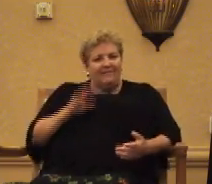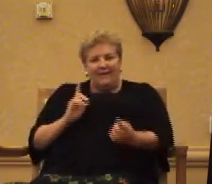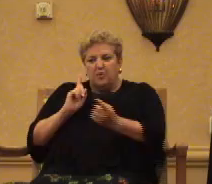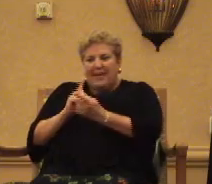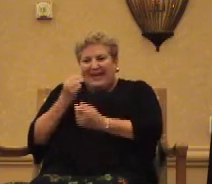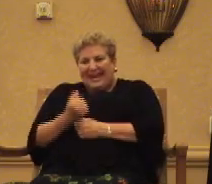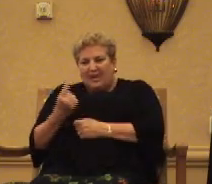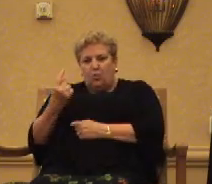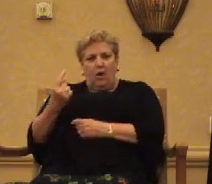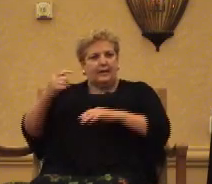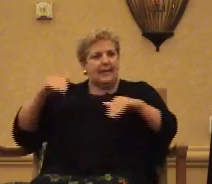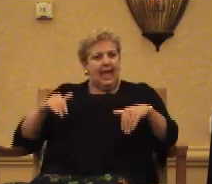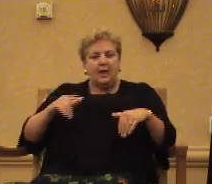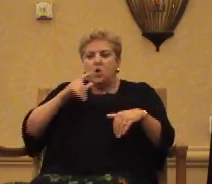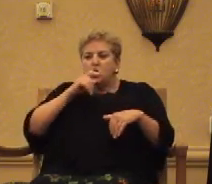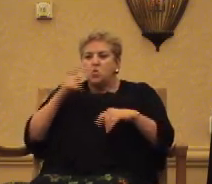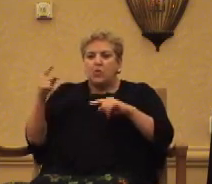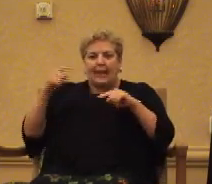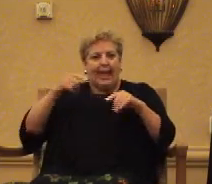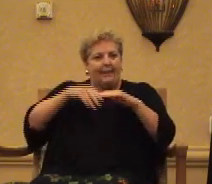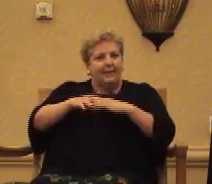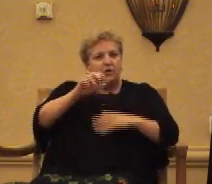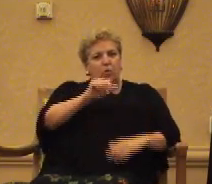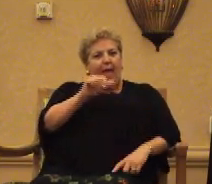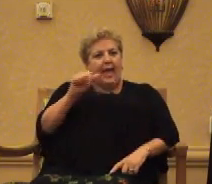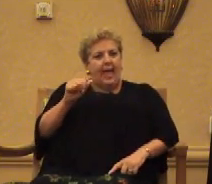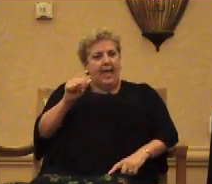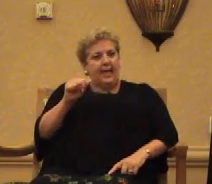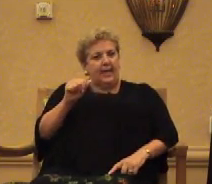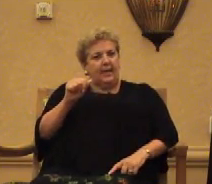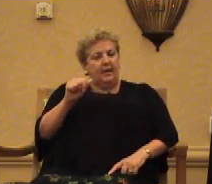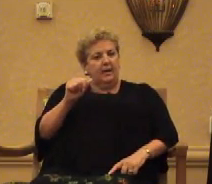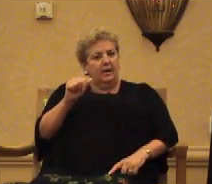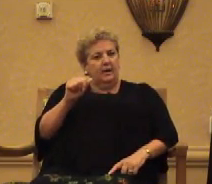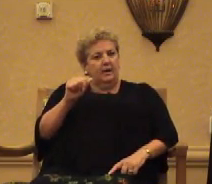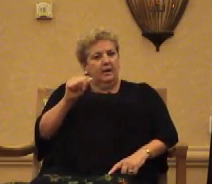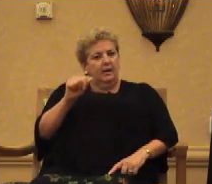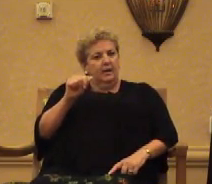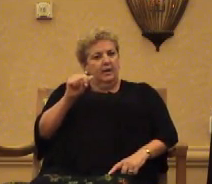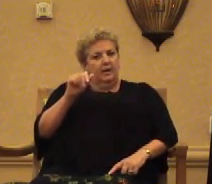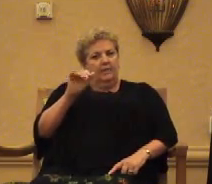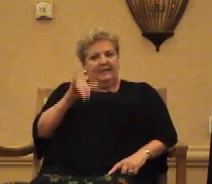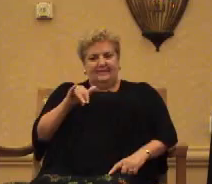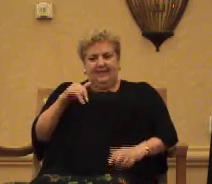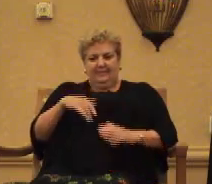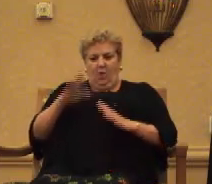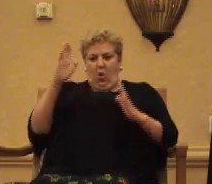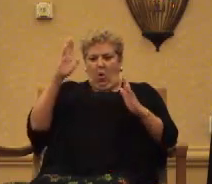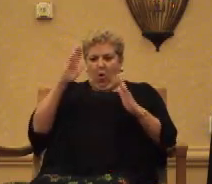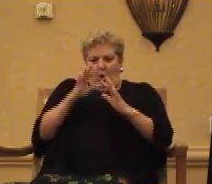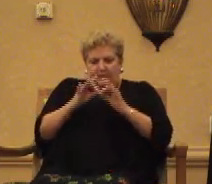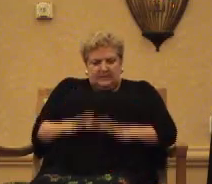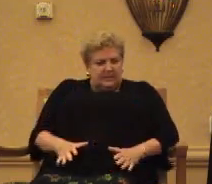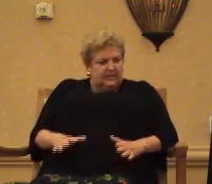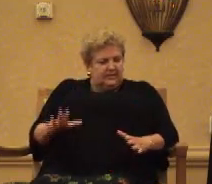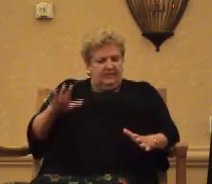yet that came to AA at that place in the hopelessness and despair and loneliness and depression